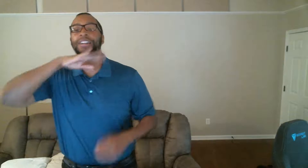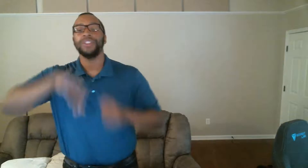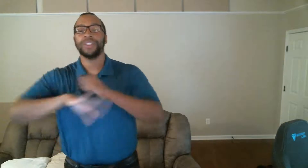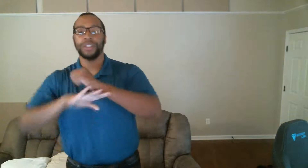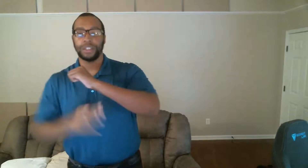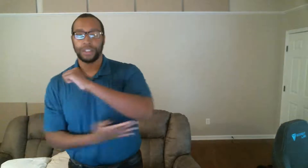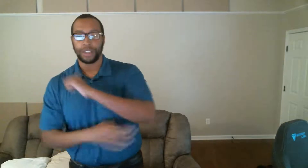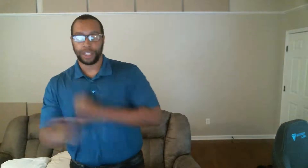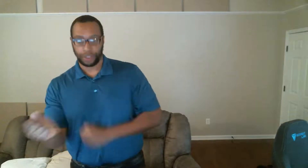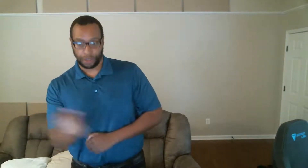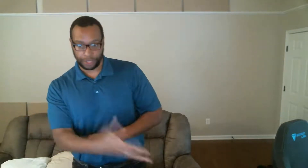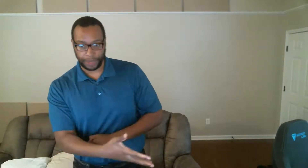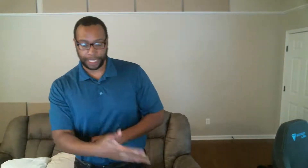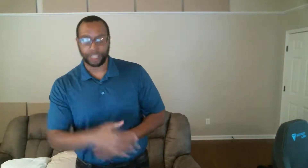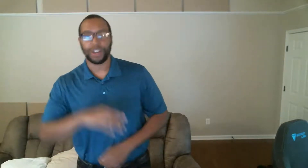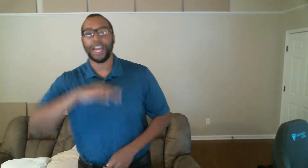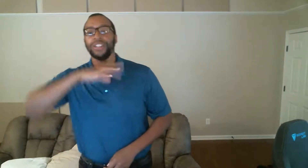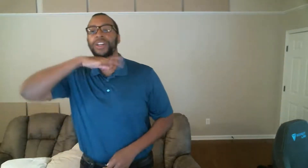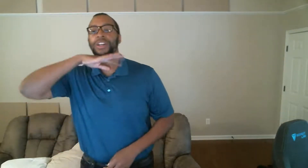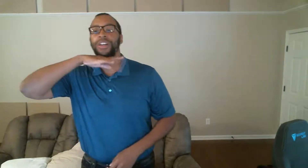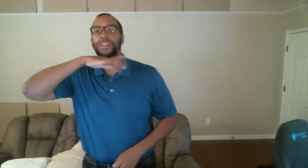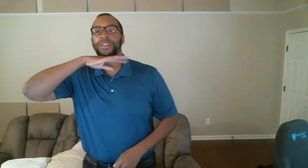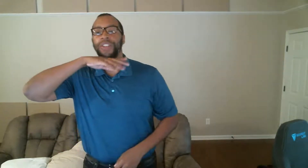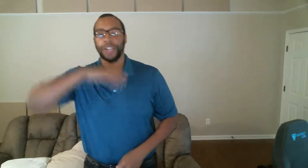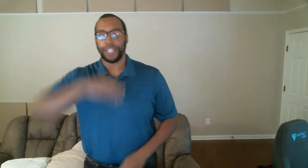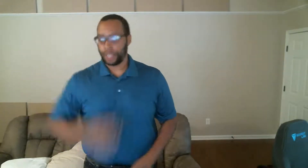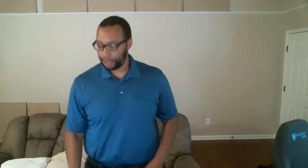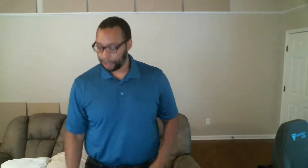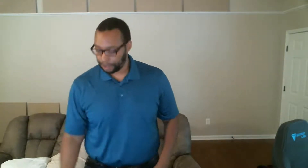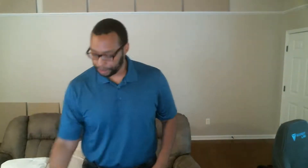trash. Throw something in the trash. Dirty.